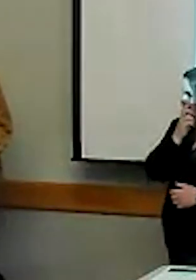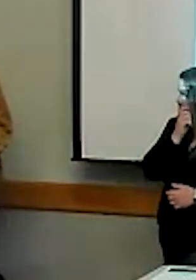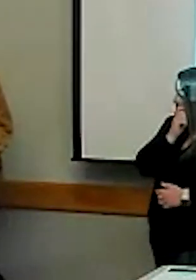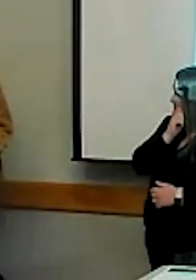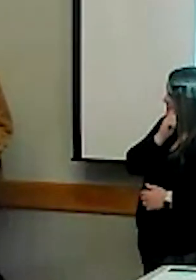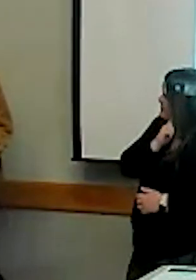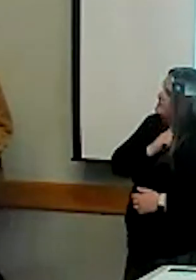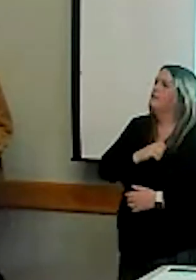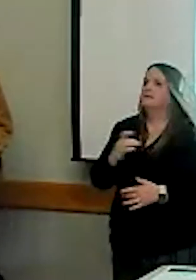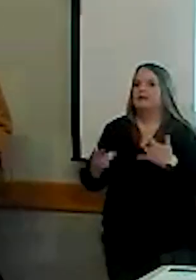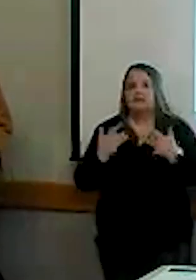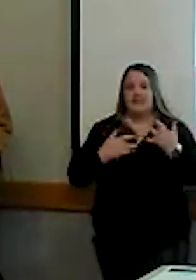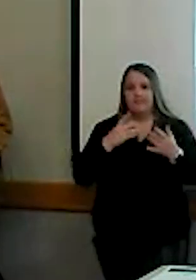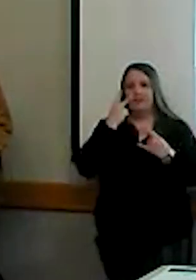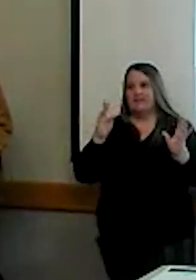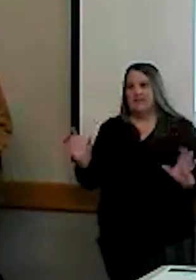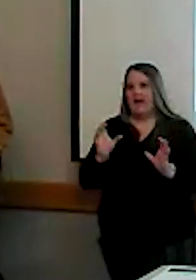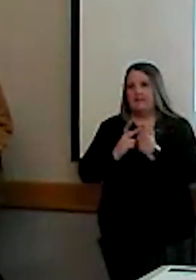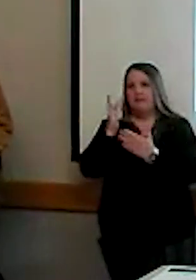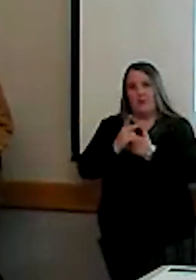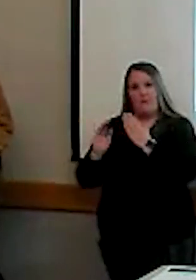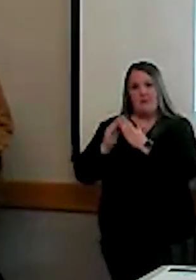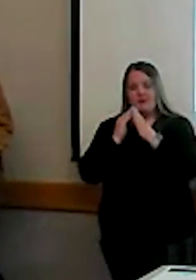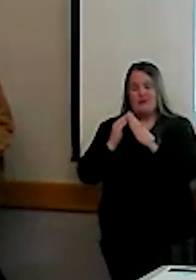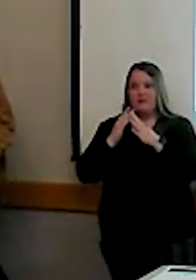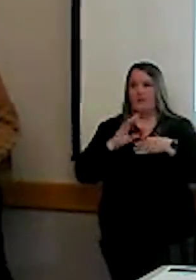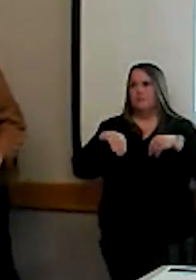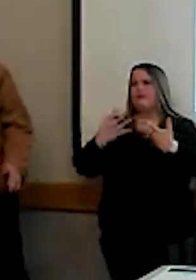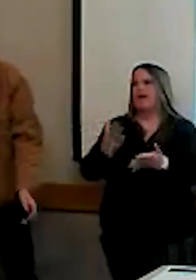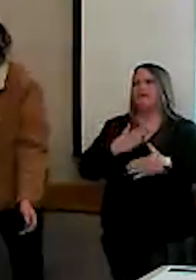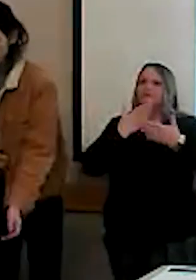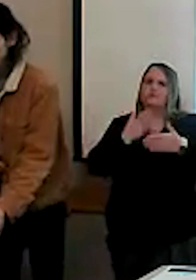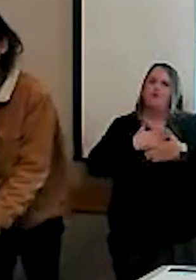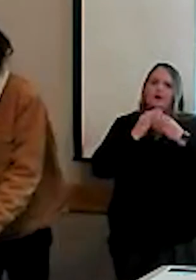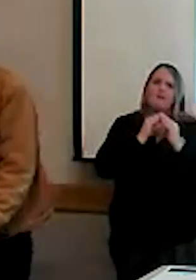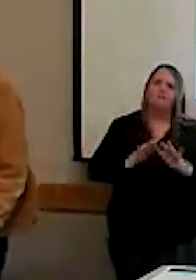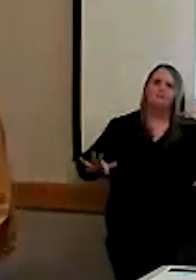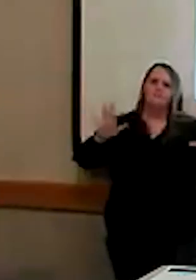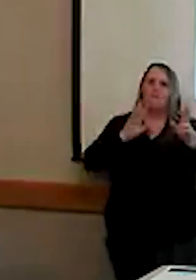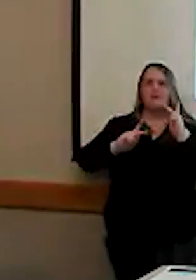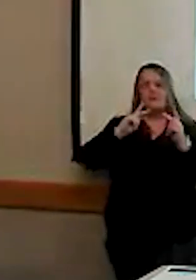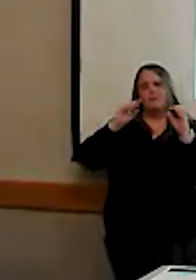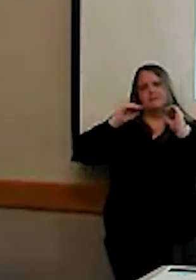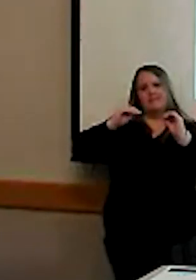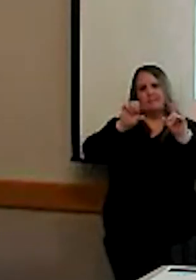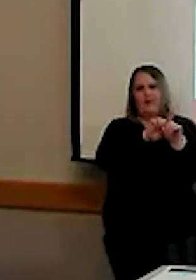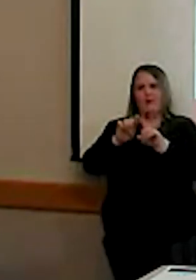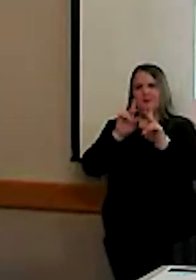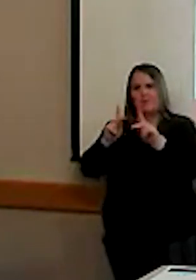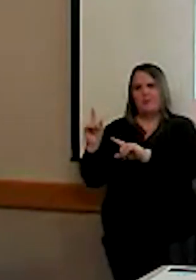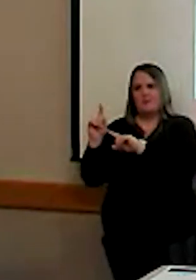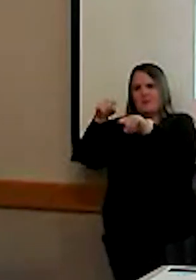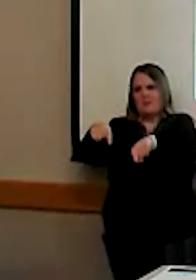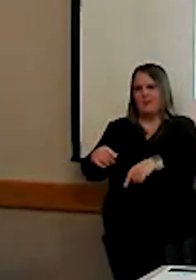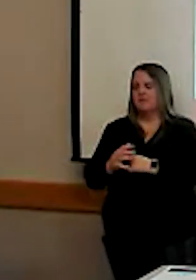these active programs in the community that are bringing a lot of joy to the people that teach and for the people who can